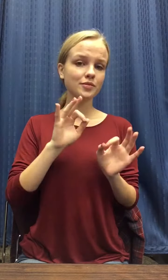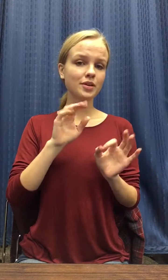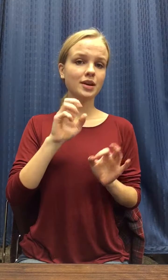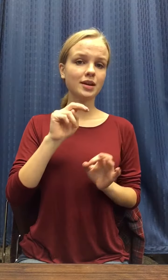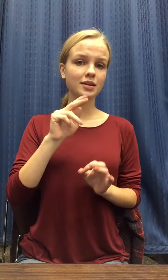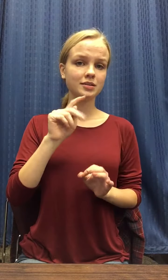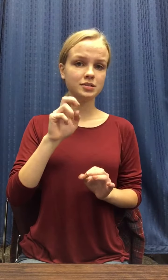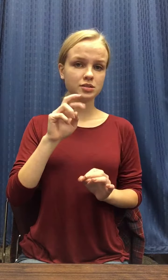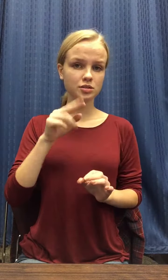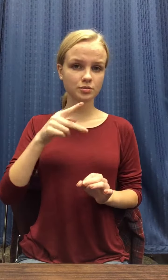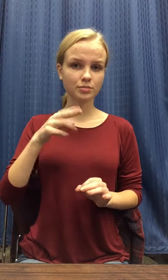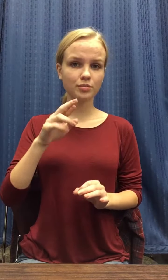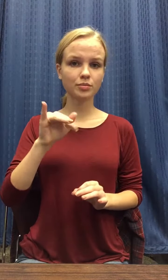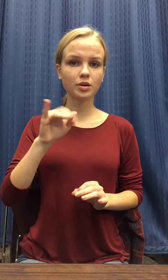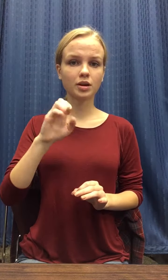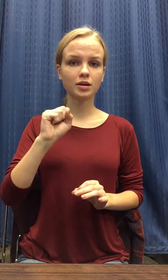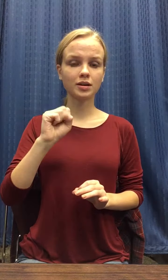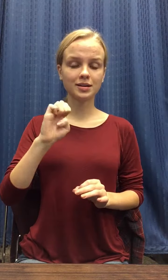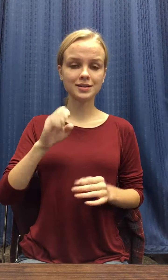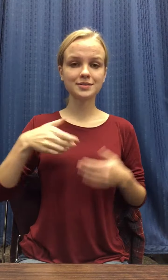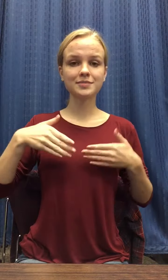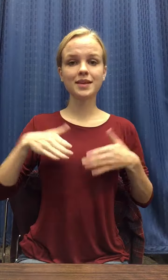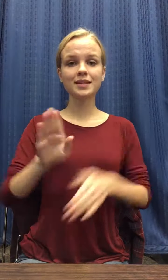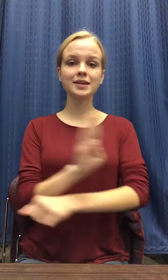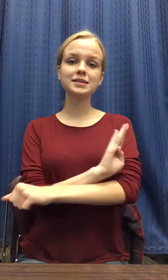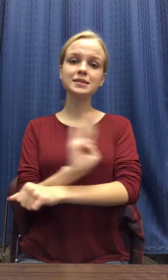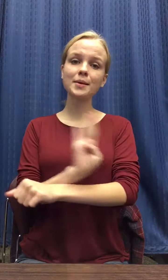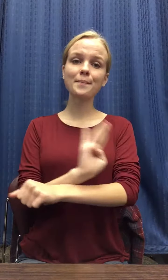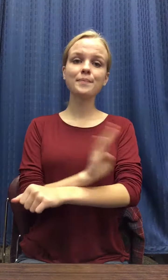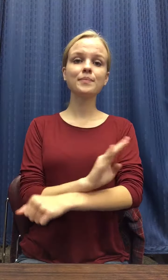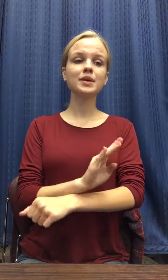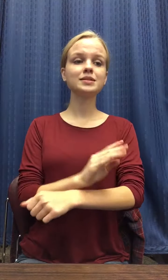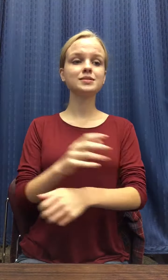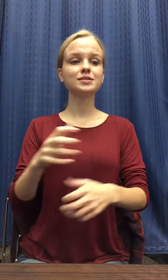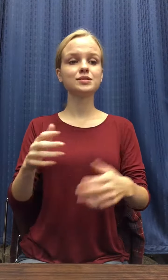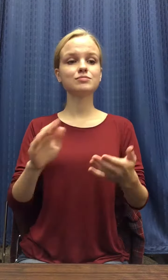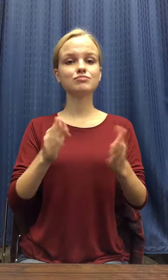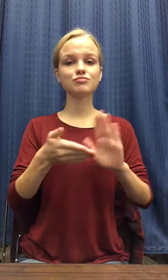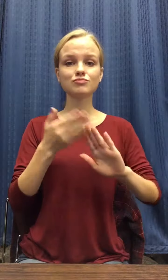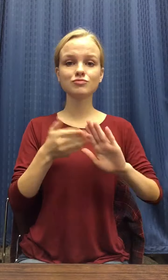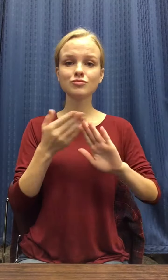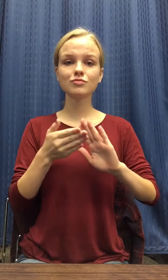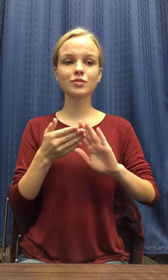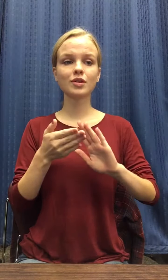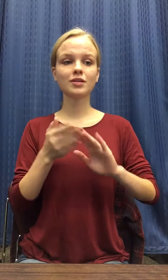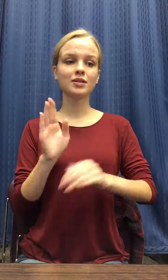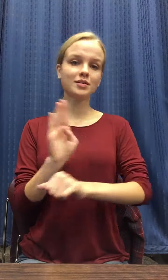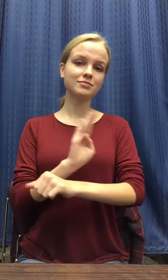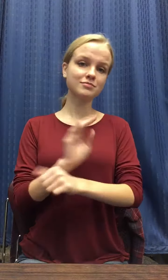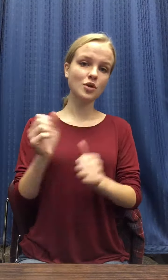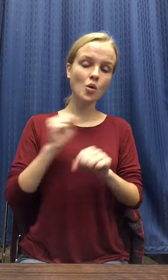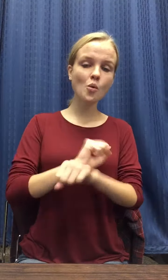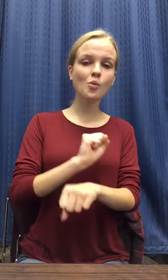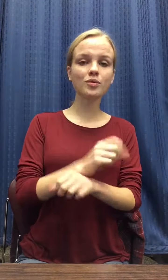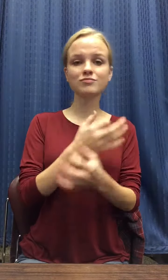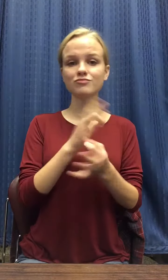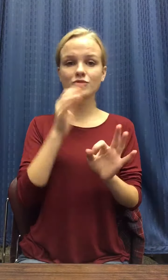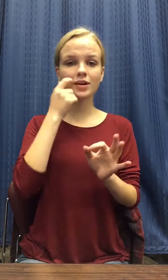without any type of intervention from government. Now we know that that doesn't exist in its pure form, and there's always